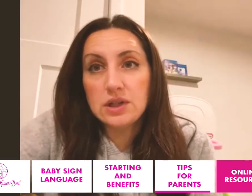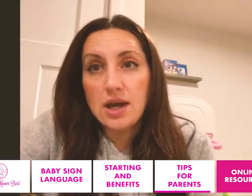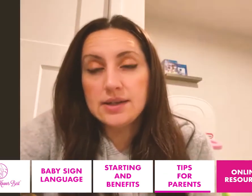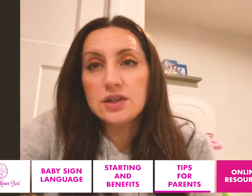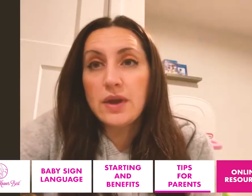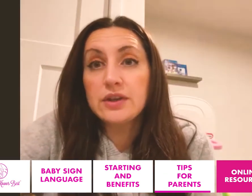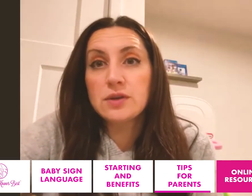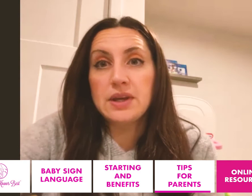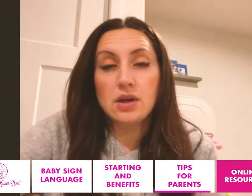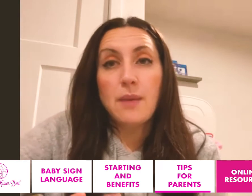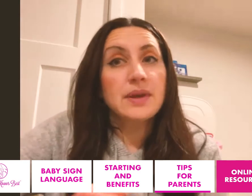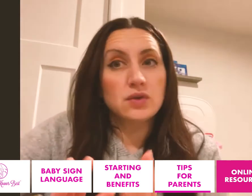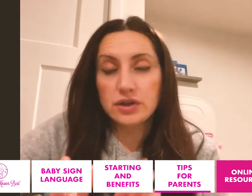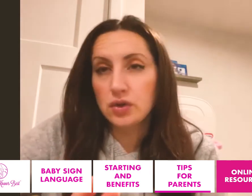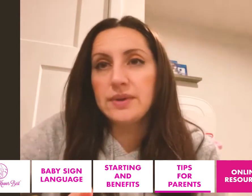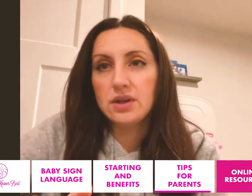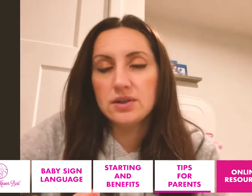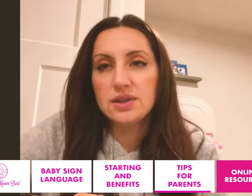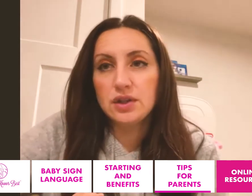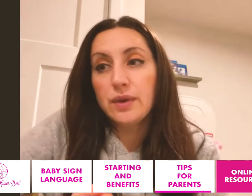sign is when they should pick it up, as long as you're being consistent with it.